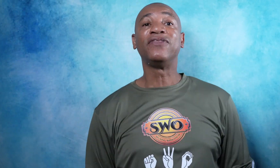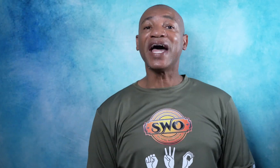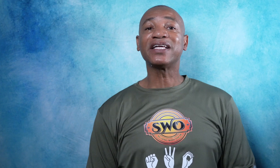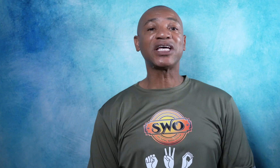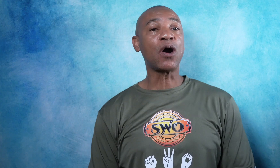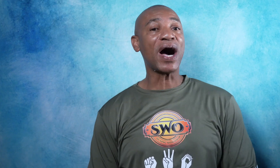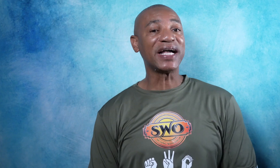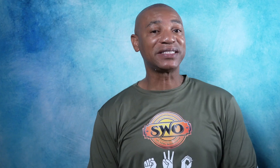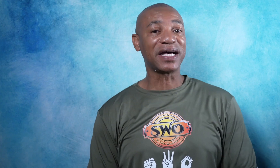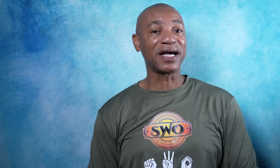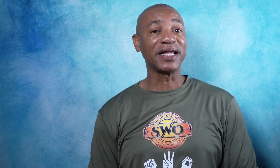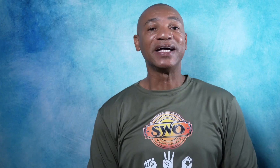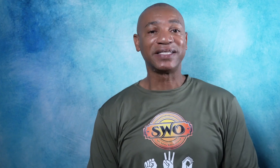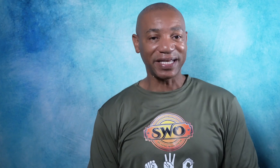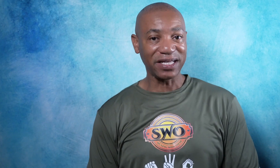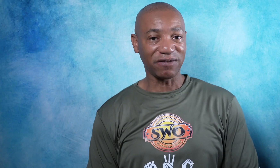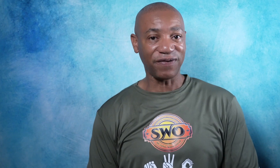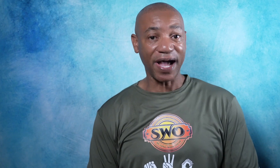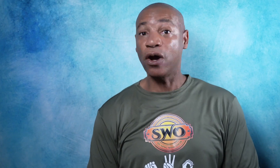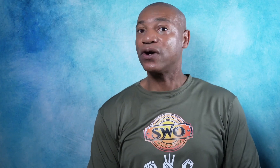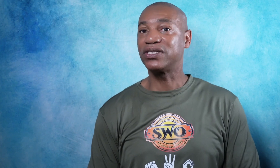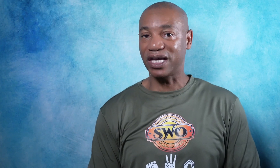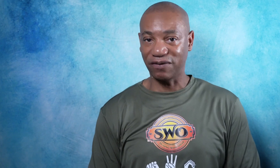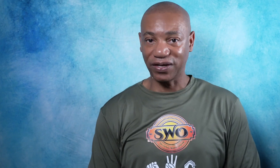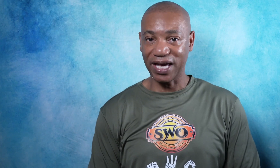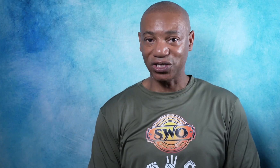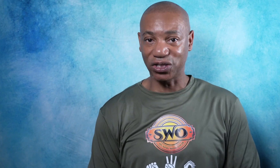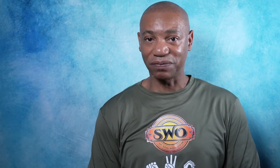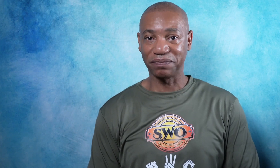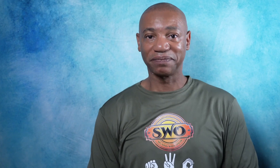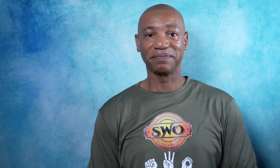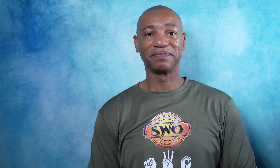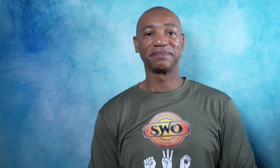That is how I sign sanctify or sanctification.